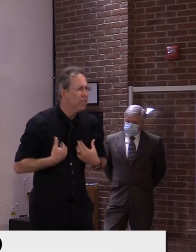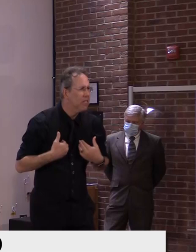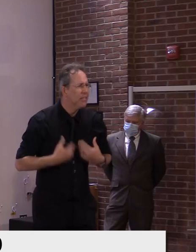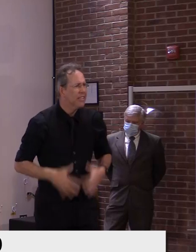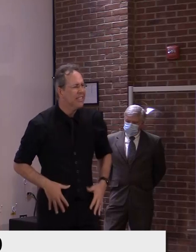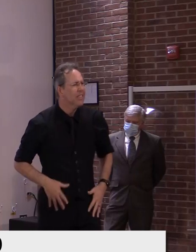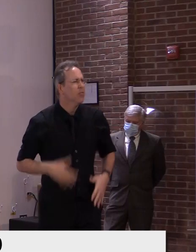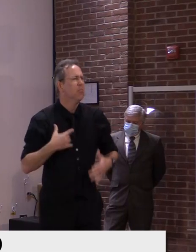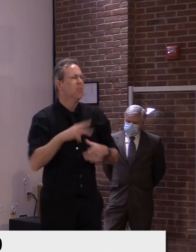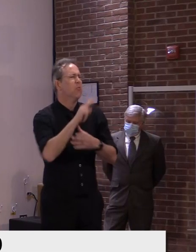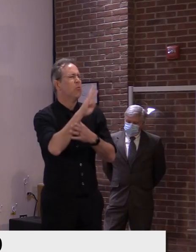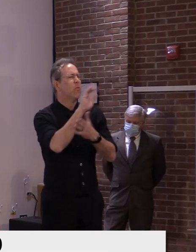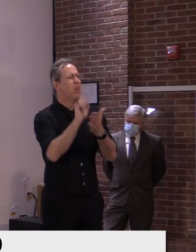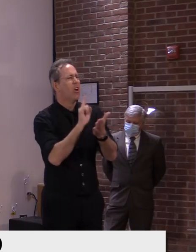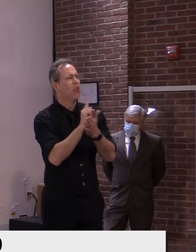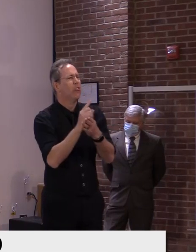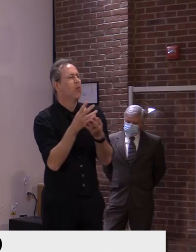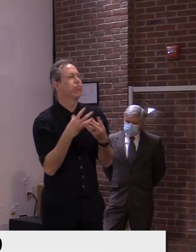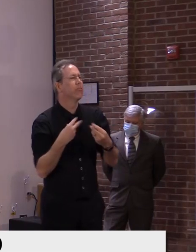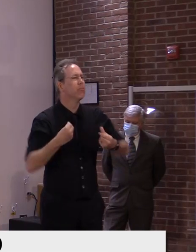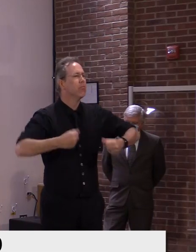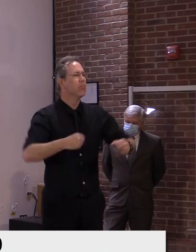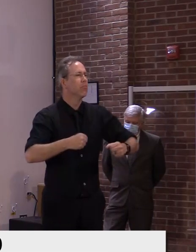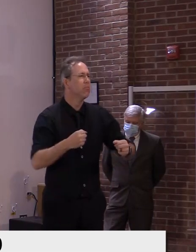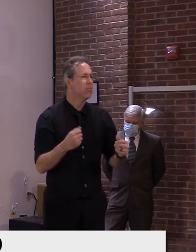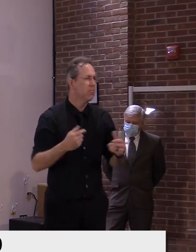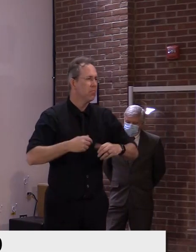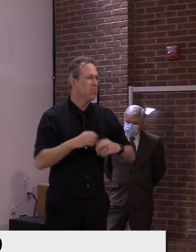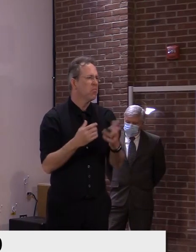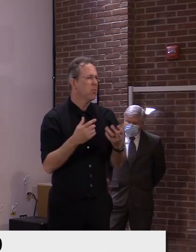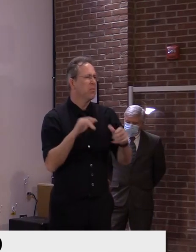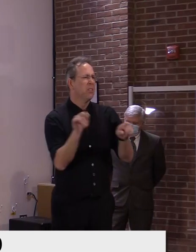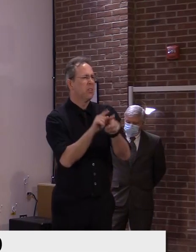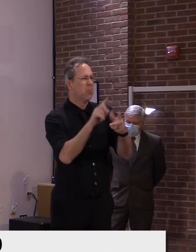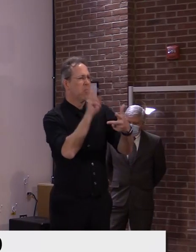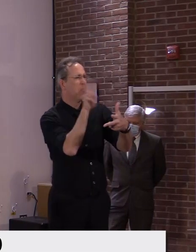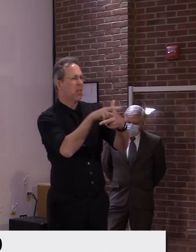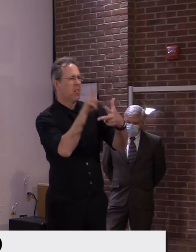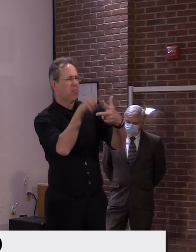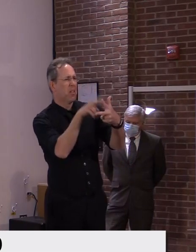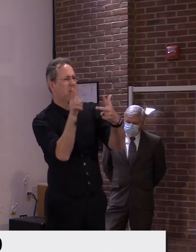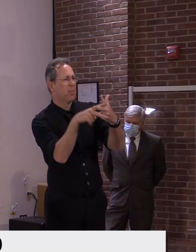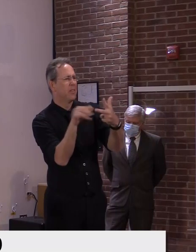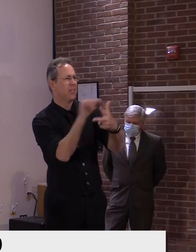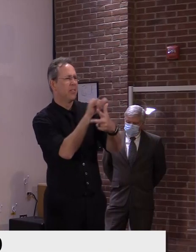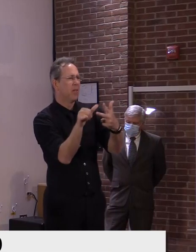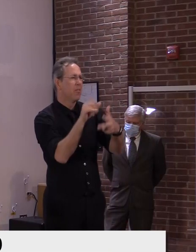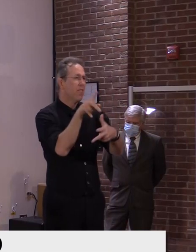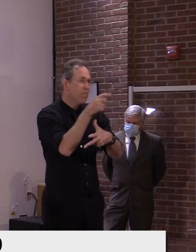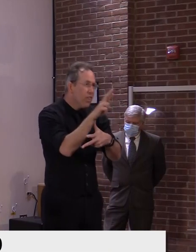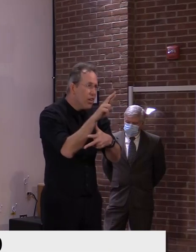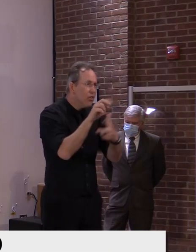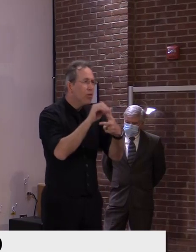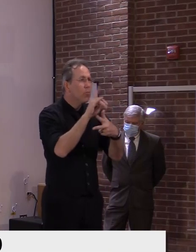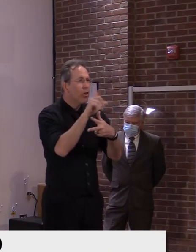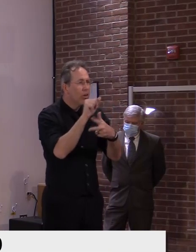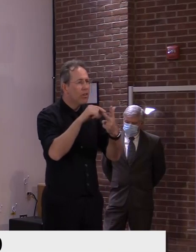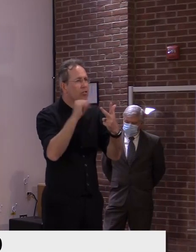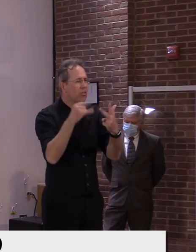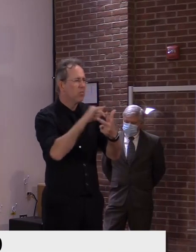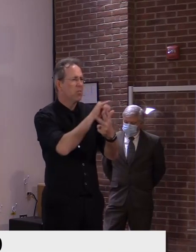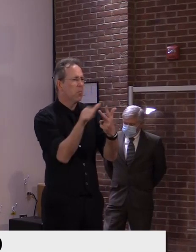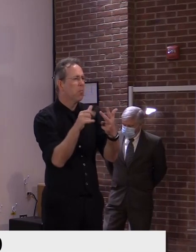platforms. I don't believe one stands out more than the other. They're kind of in the class of what I would label